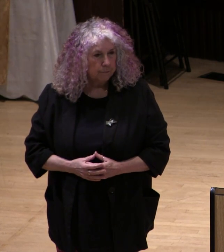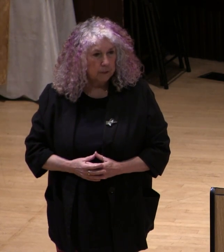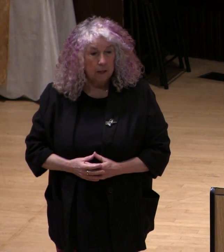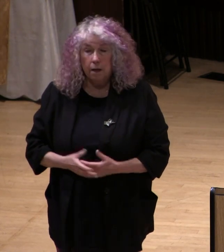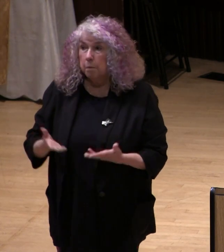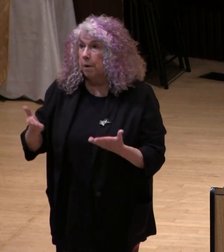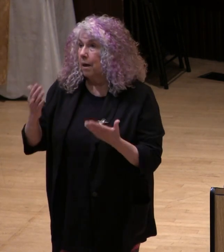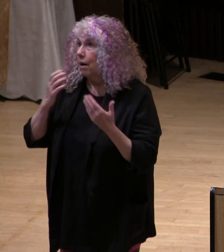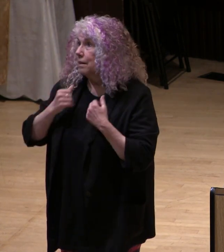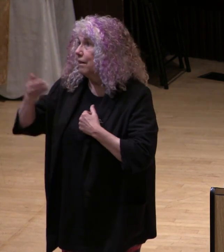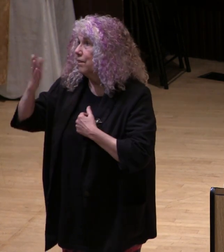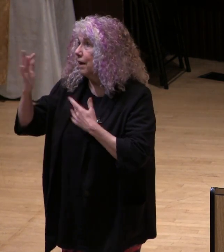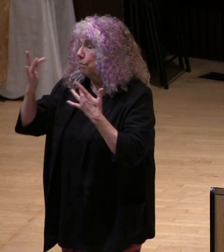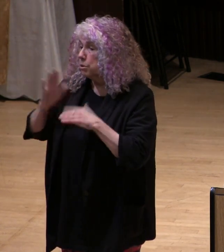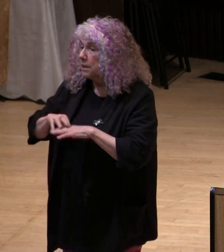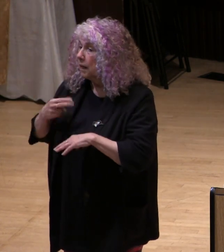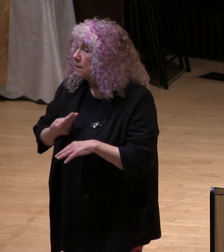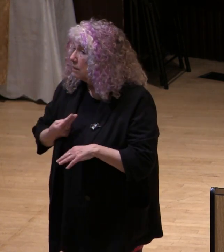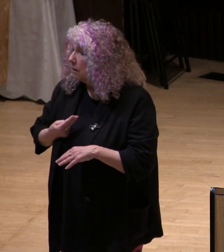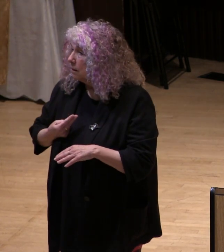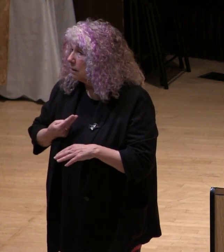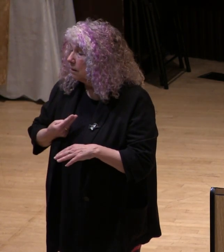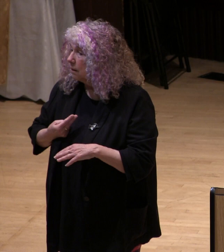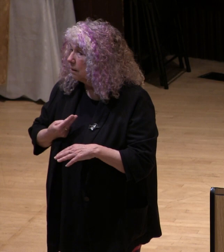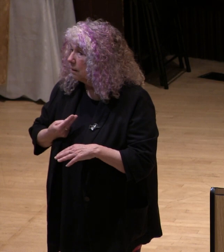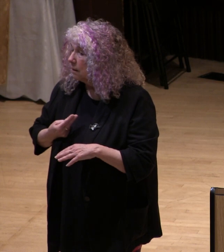May our loving God have mercy on us,